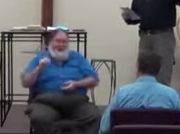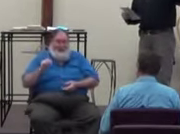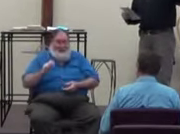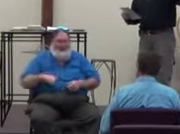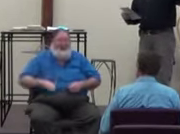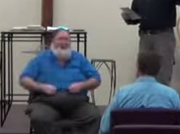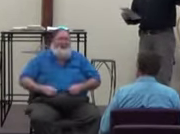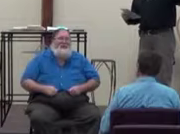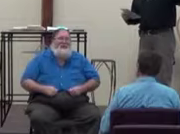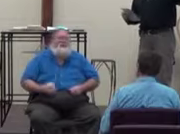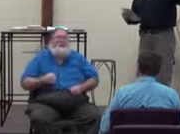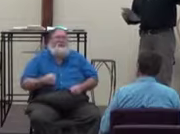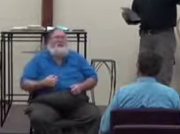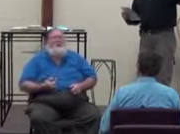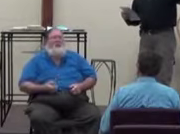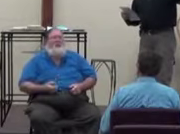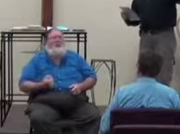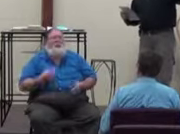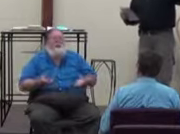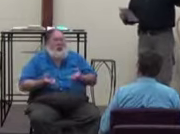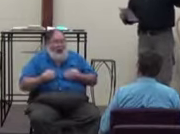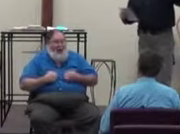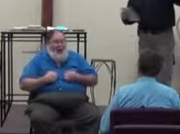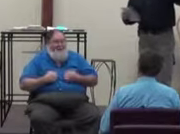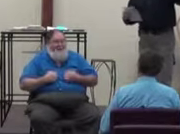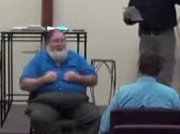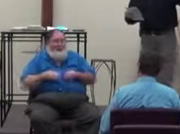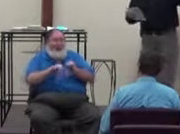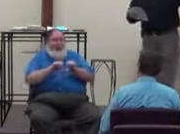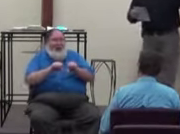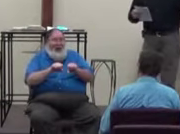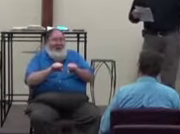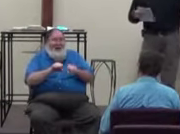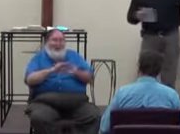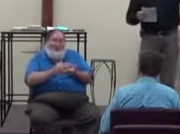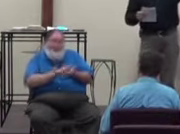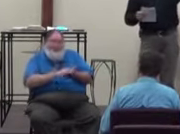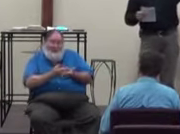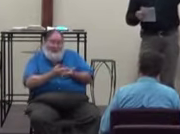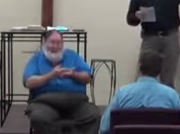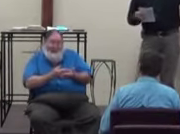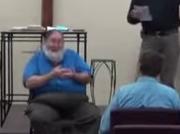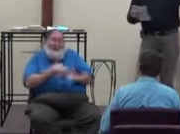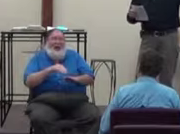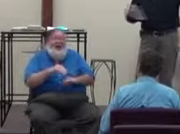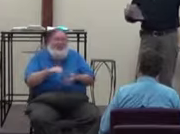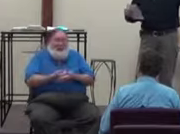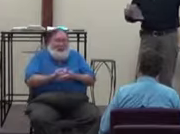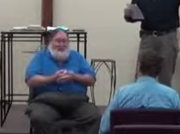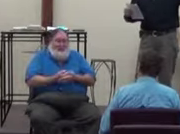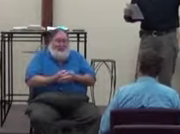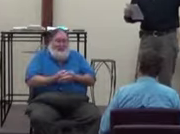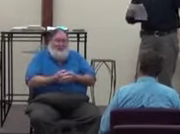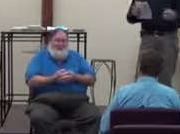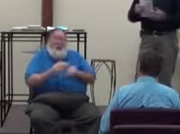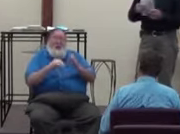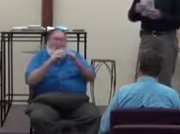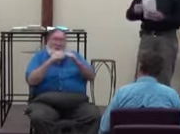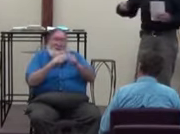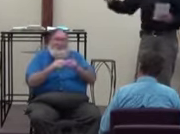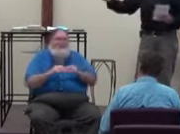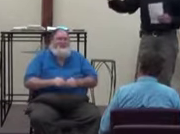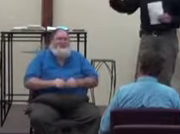have a wiener roast and a s'more roast at the new complex over there. Do a bonfire